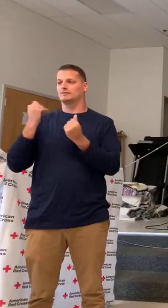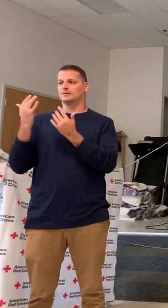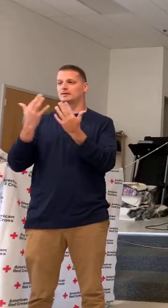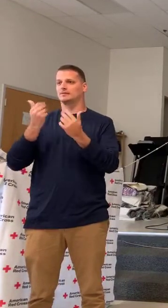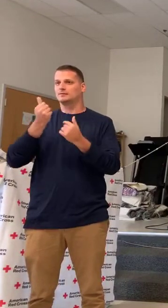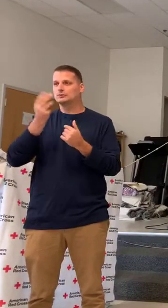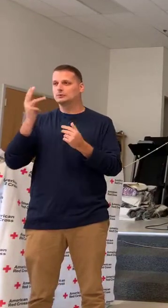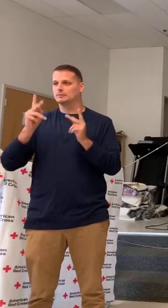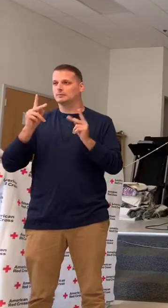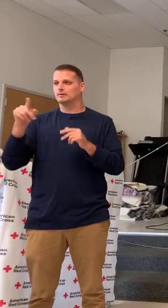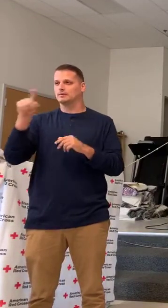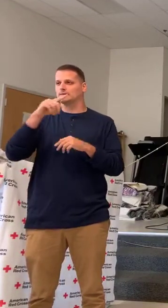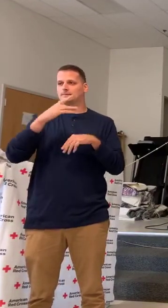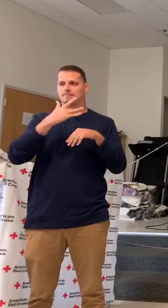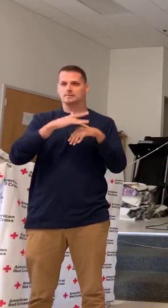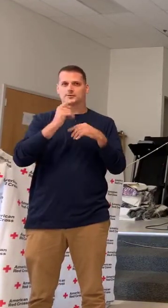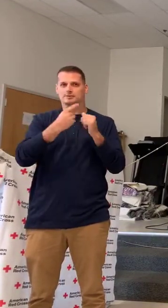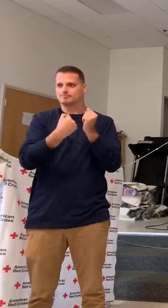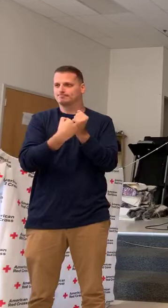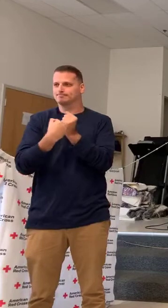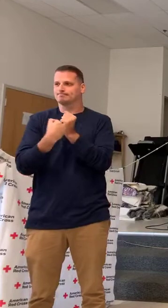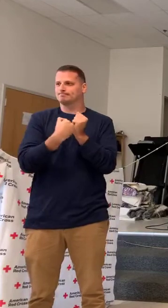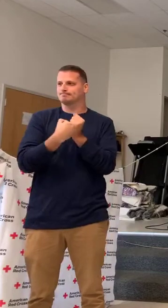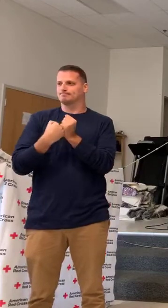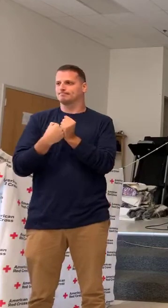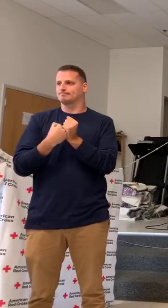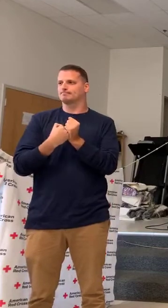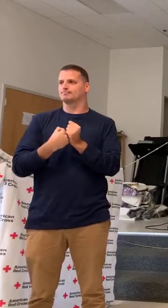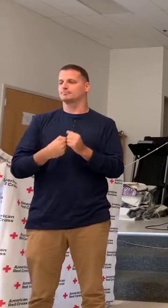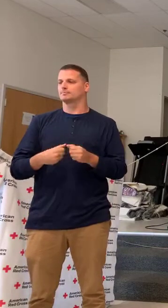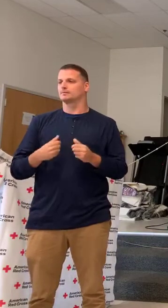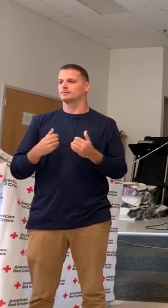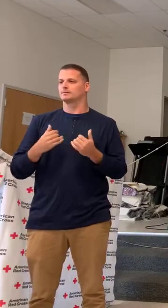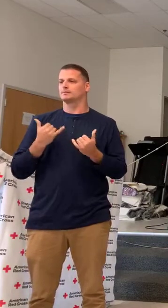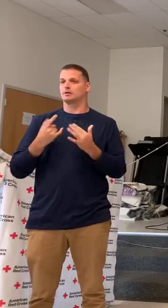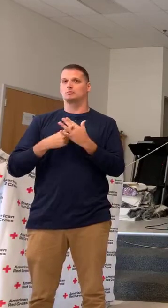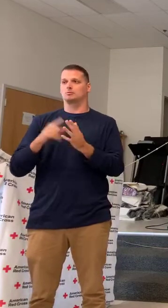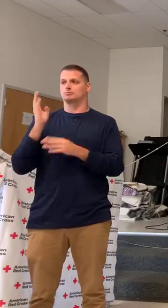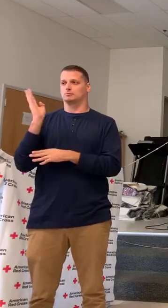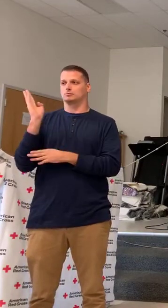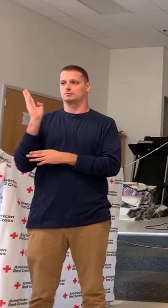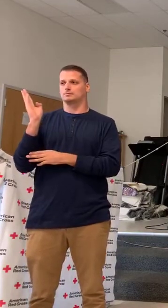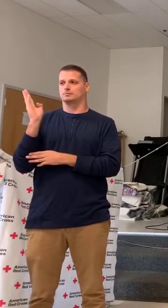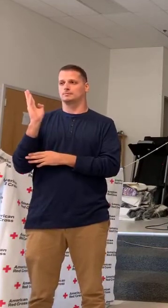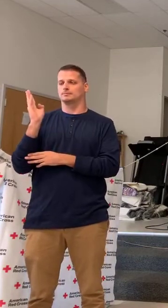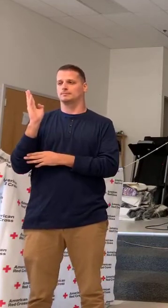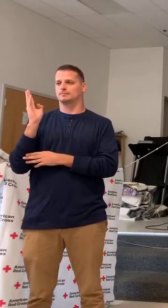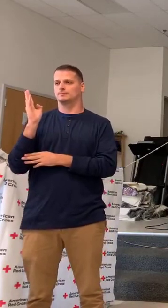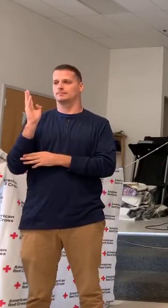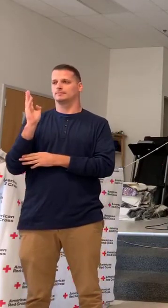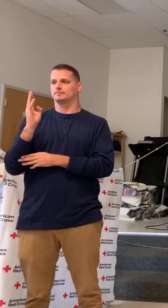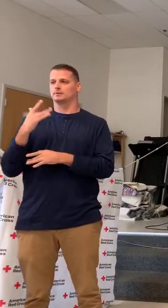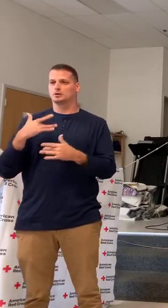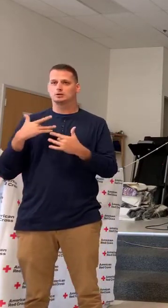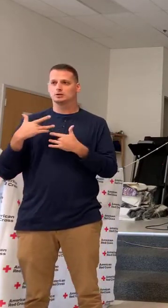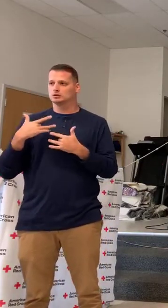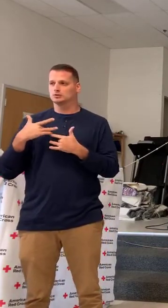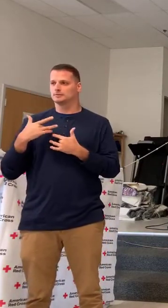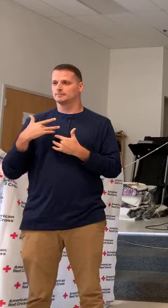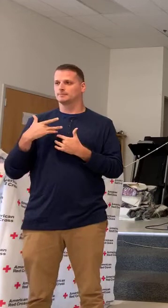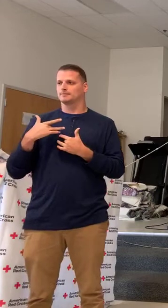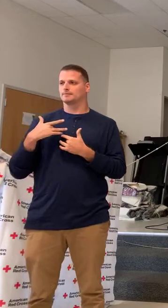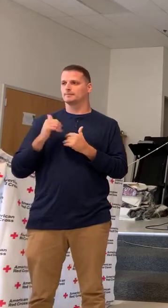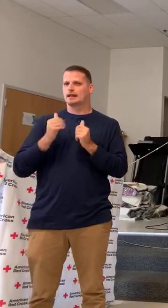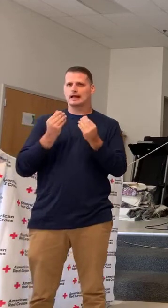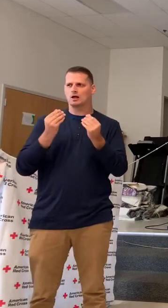first couple days. So as we get through this presentation, if there's a concern you have about how the communication